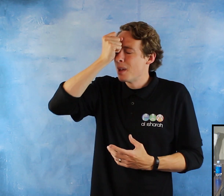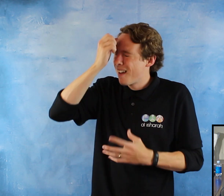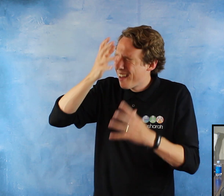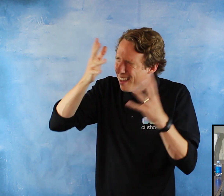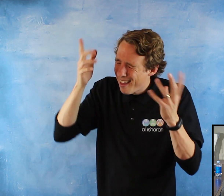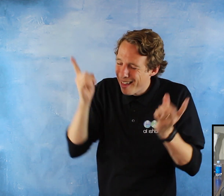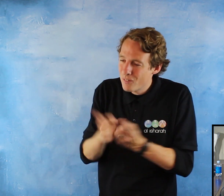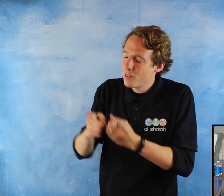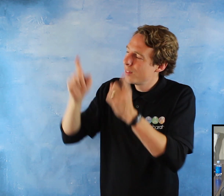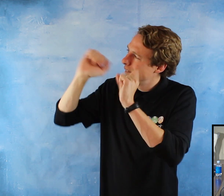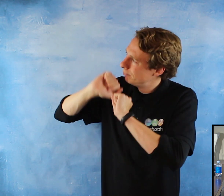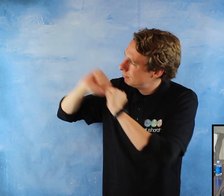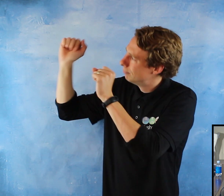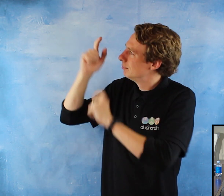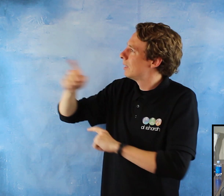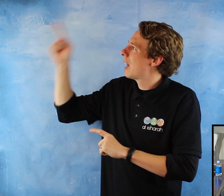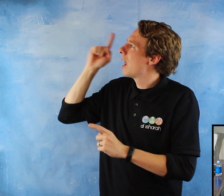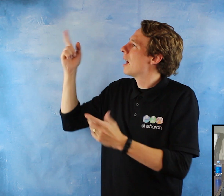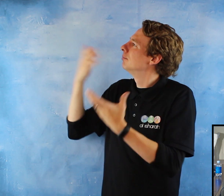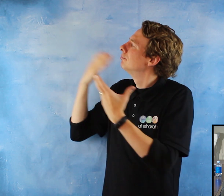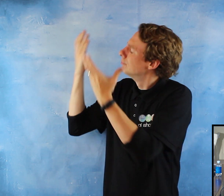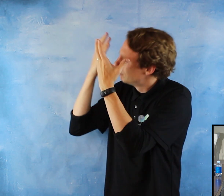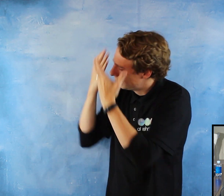hadith, Rasulullah sallallahu alaihi wasallam said that